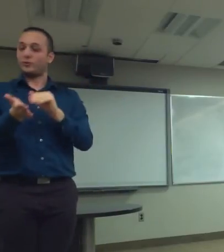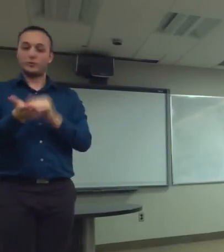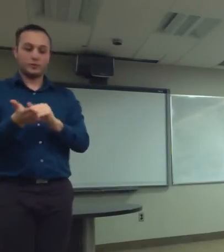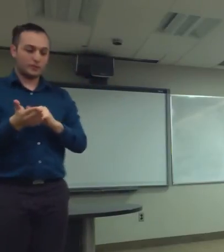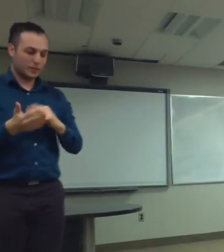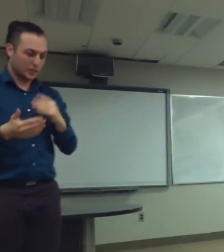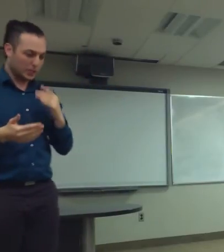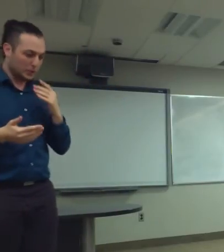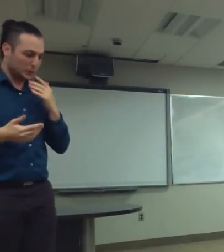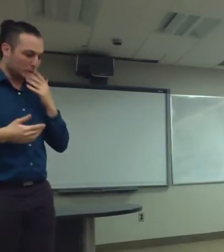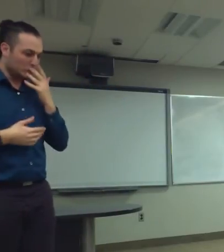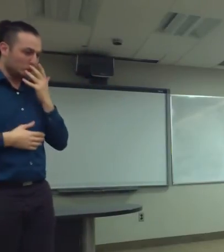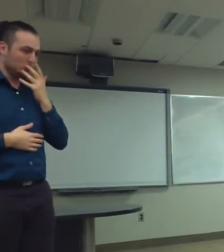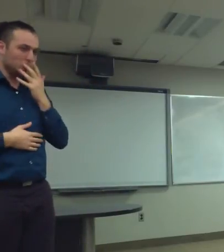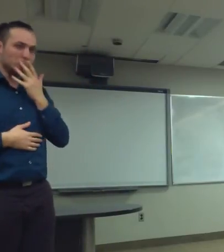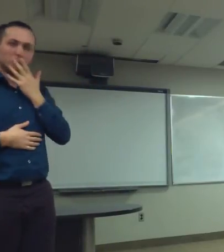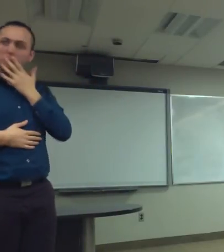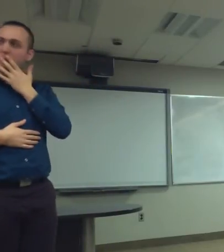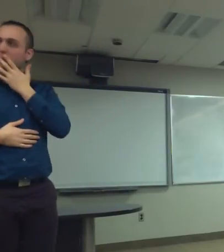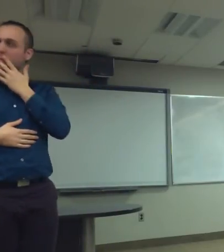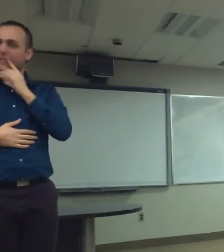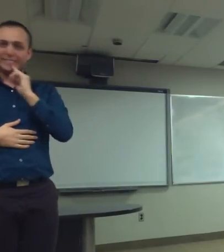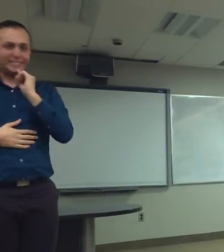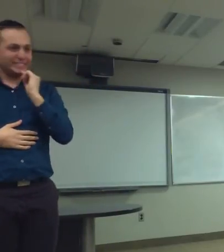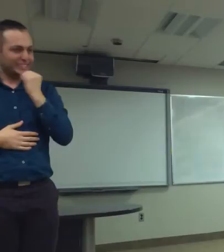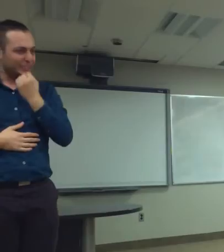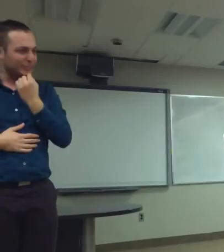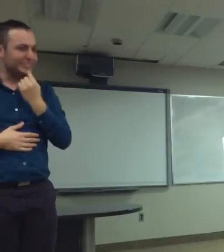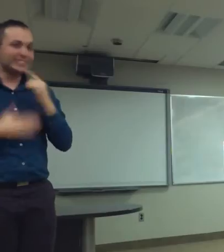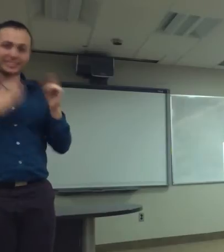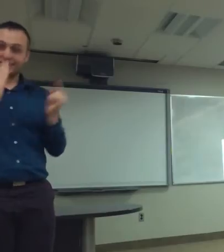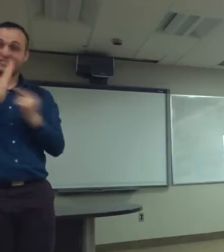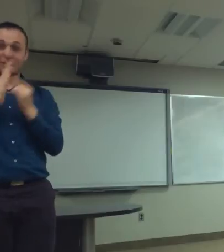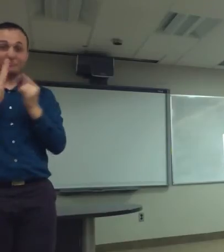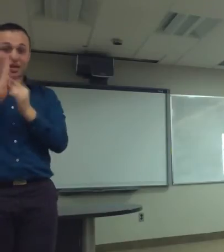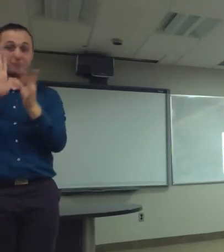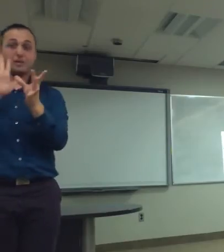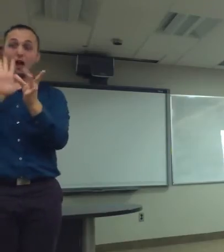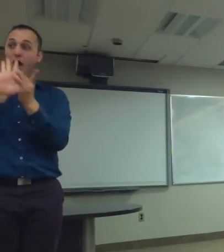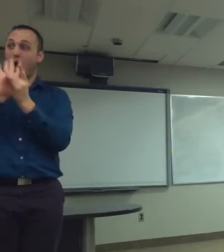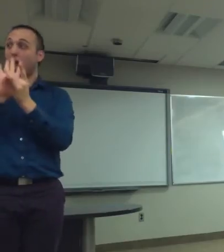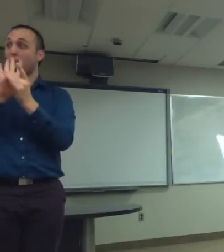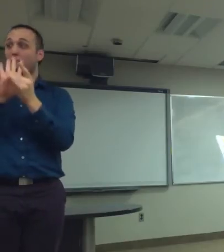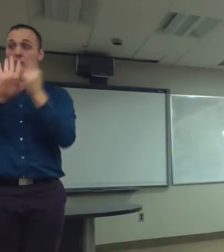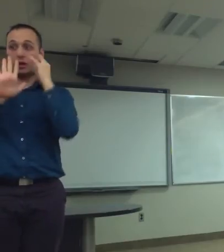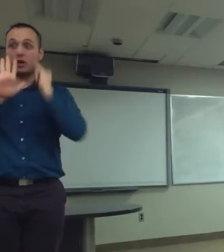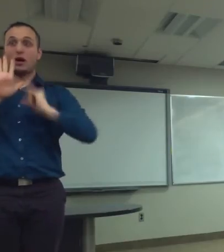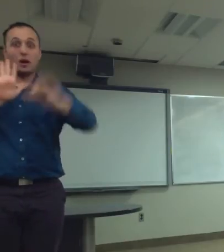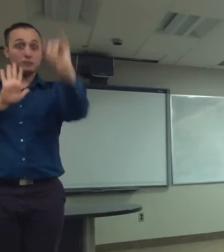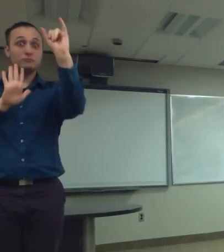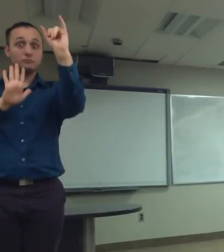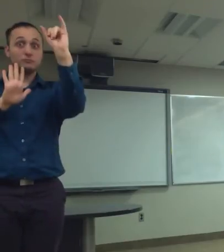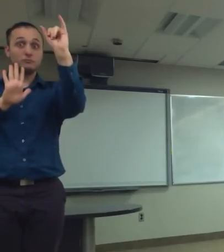"Oh dear," said the doctor. "Sometimes they never come off."